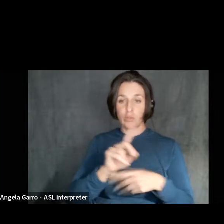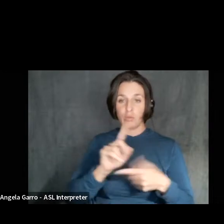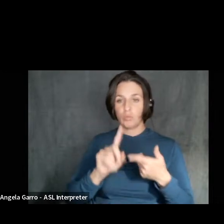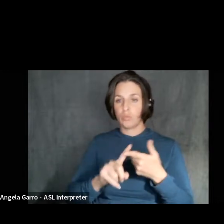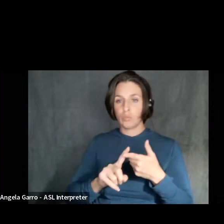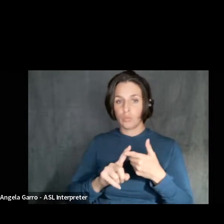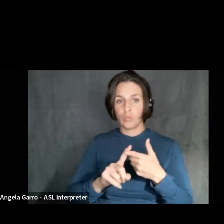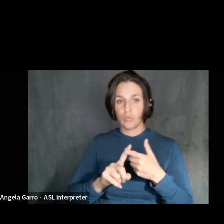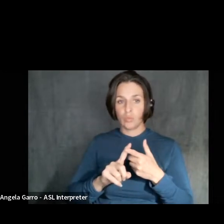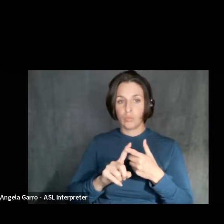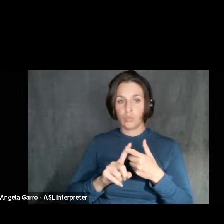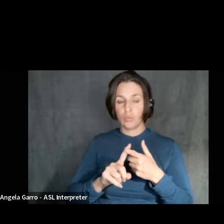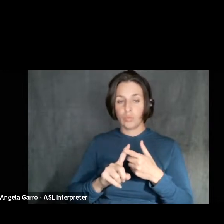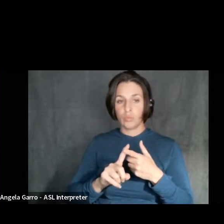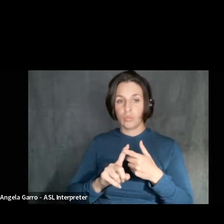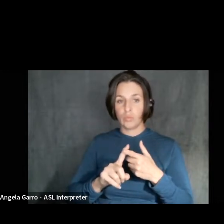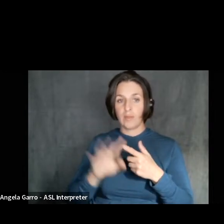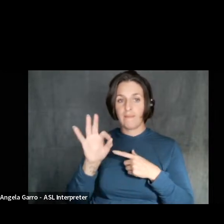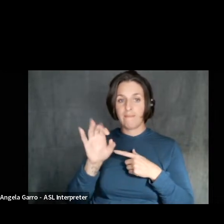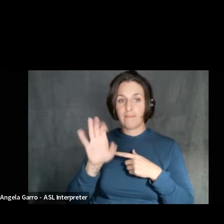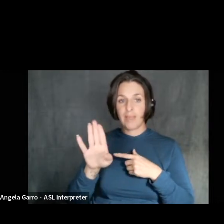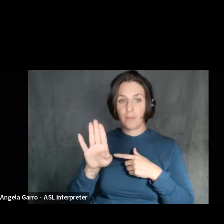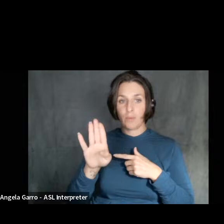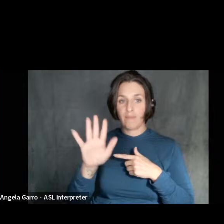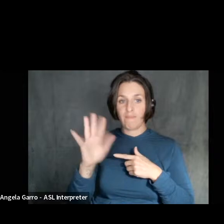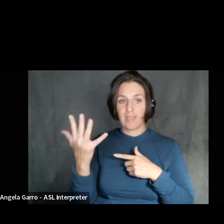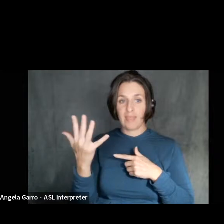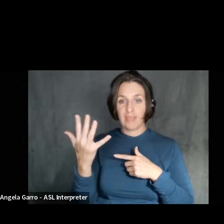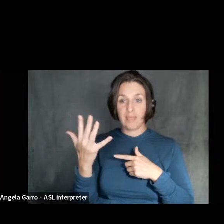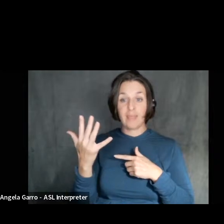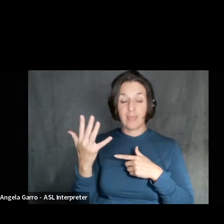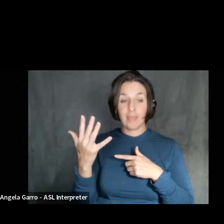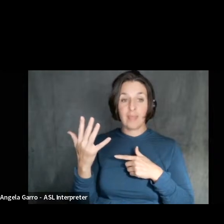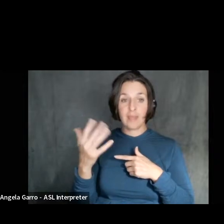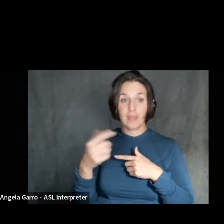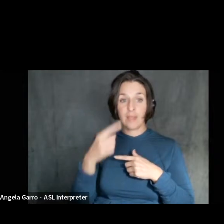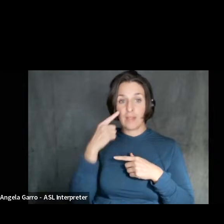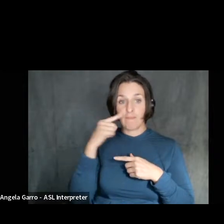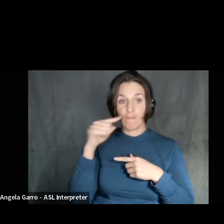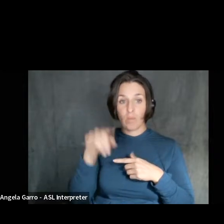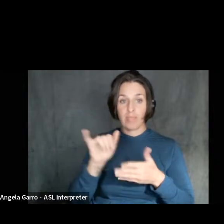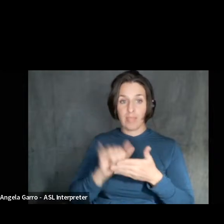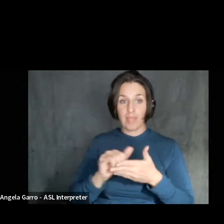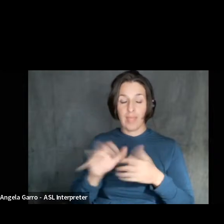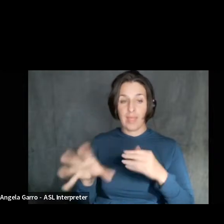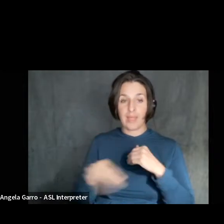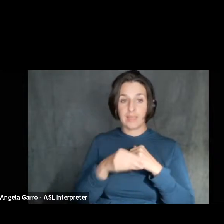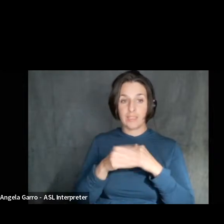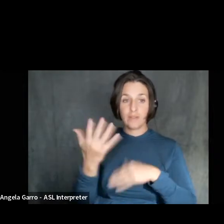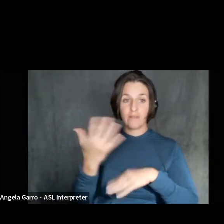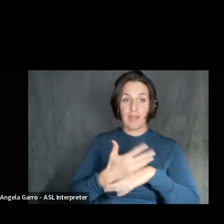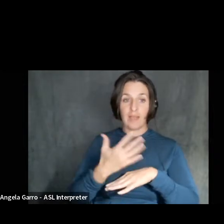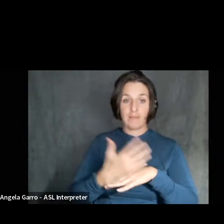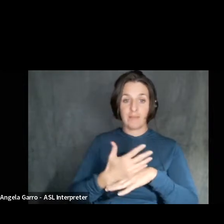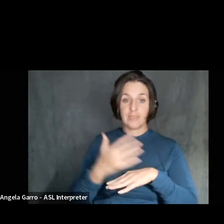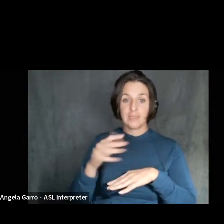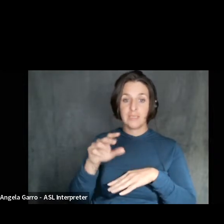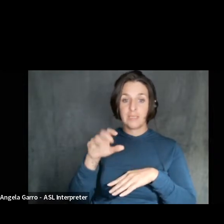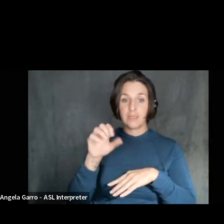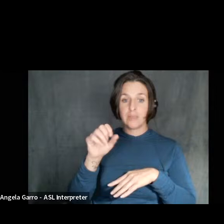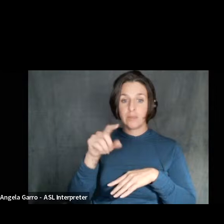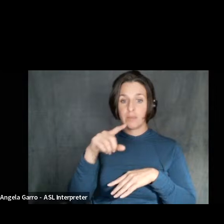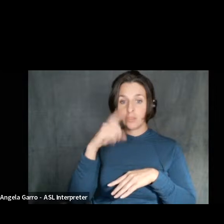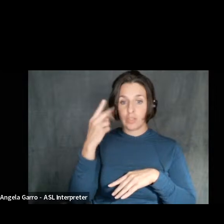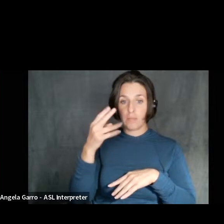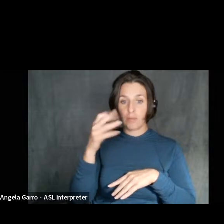to February 5th. And for that additional 5 days, Summerhill will